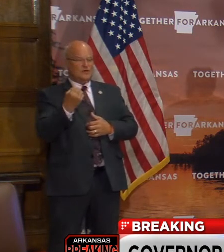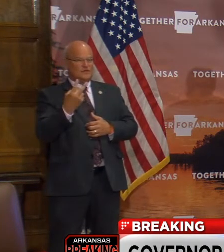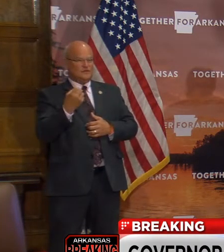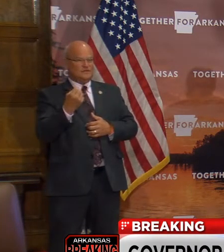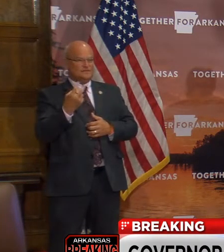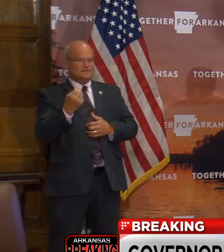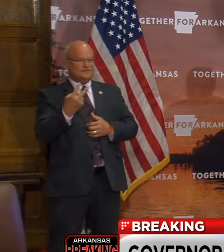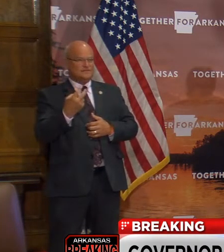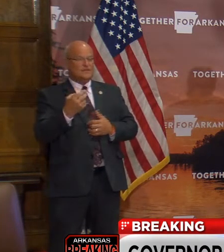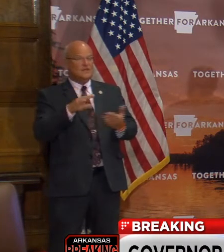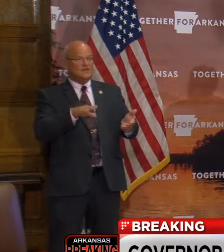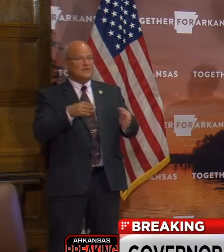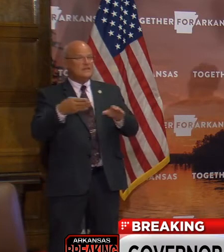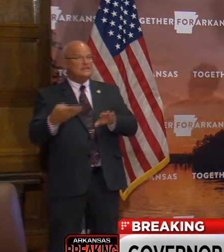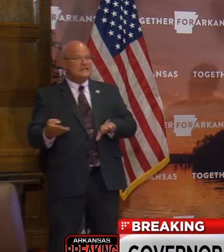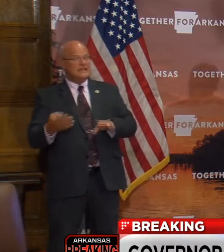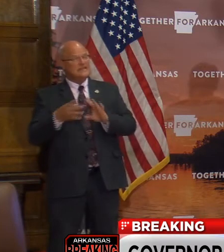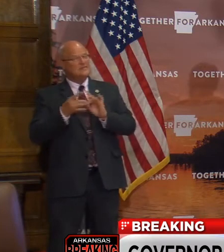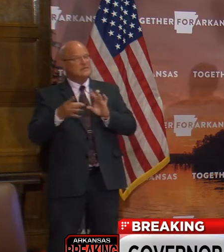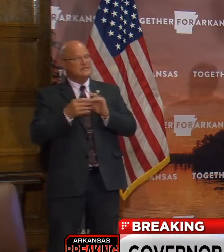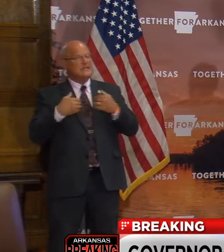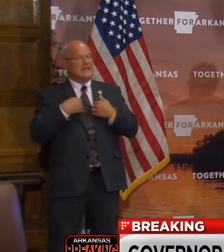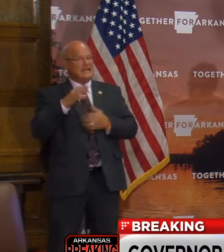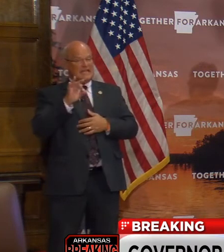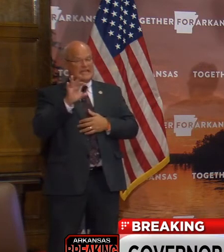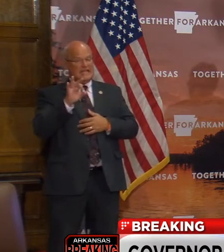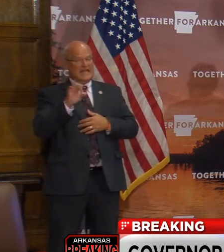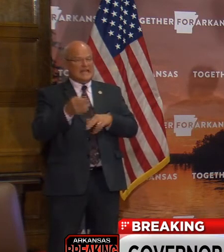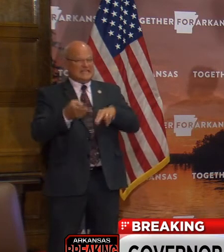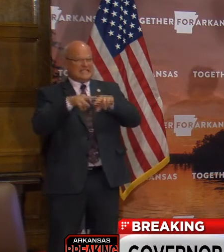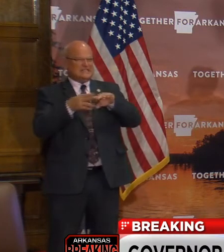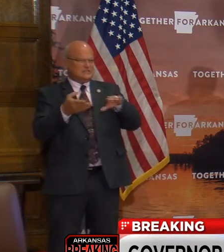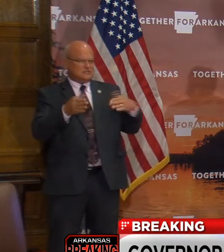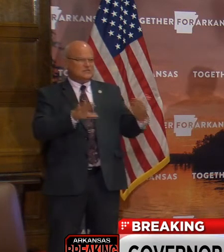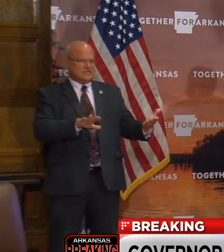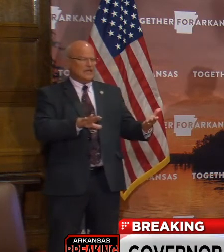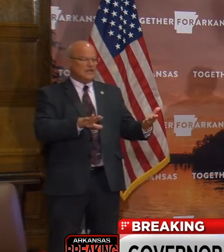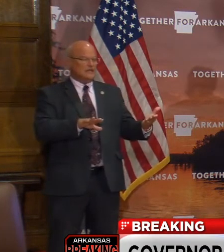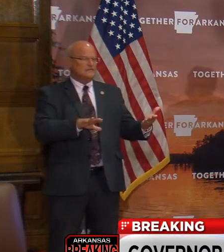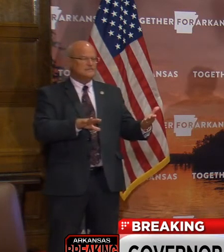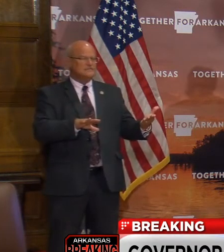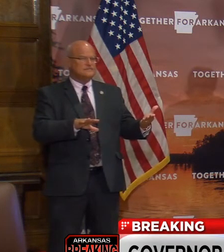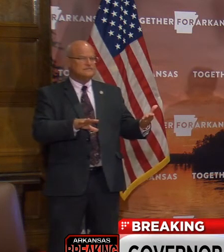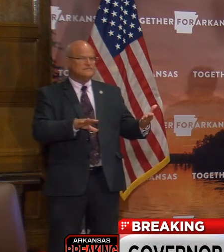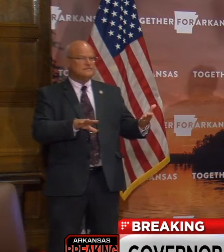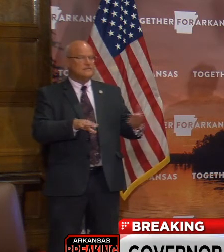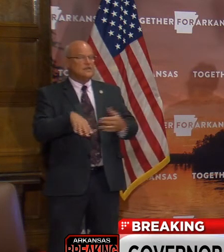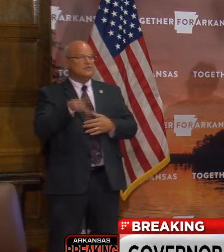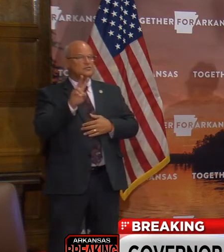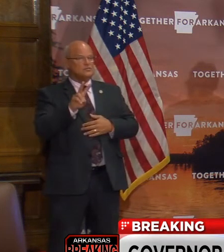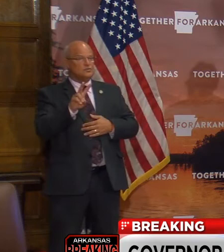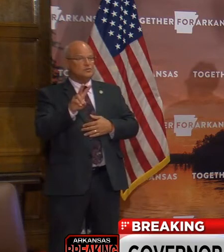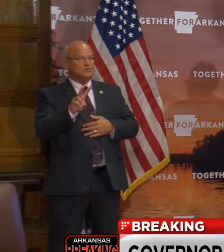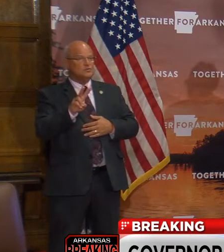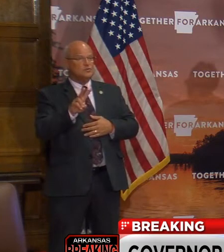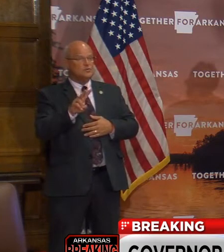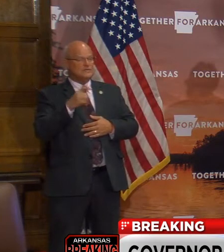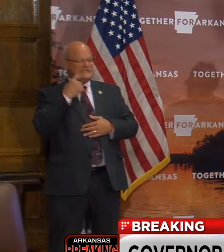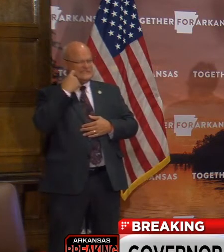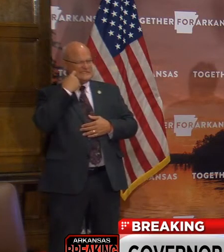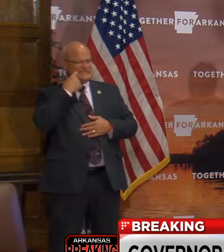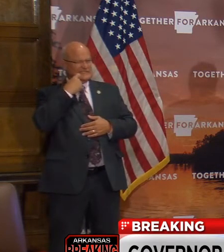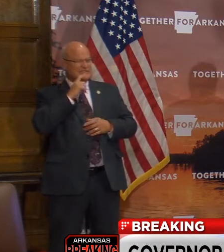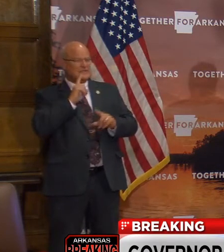112. For the deaths, as mentioned, we had 9 additional deaths yesterday. 2 of those deaths were late reports